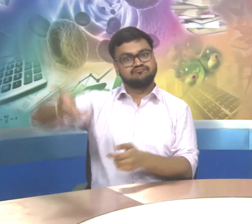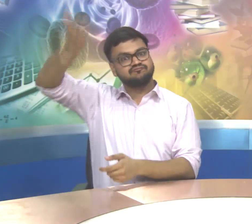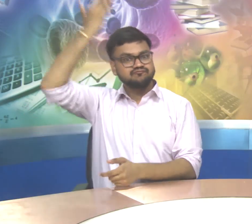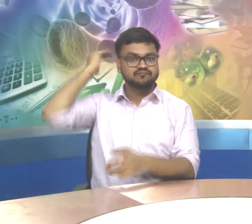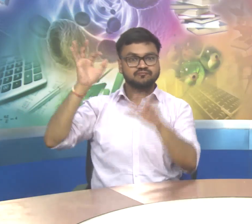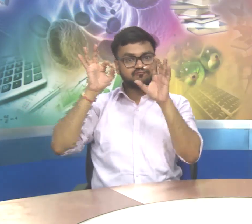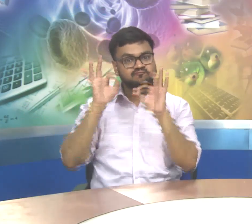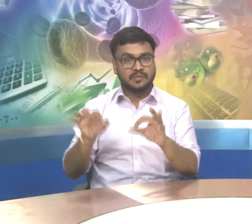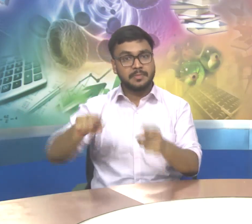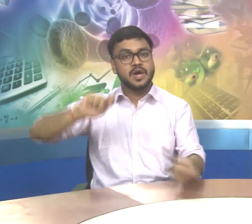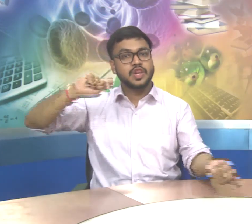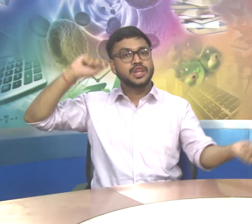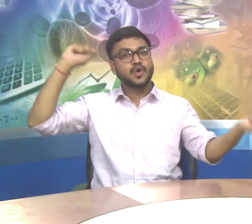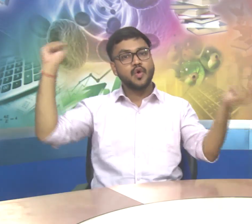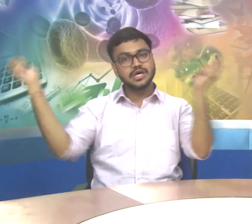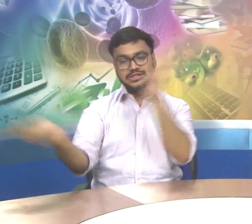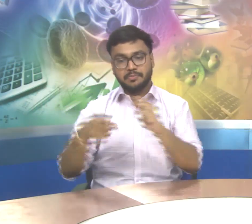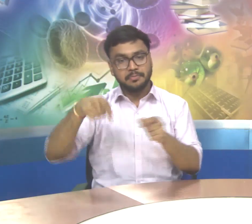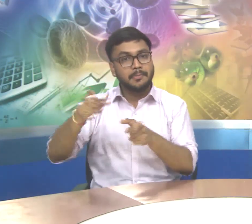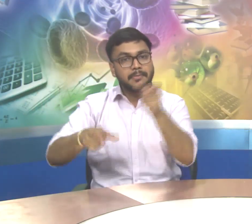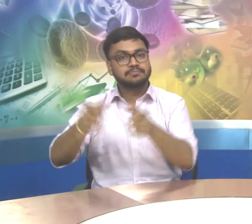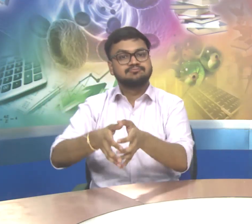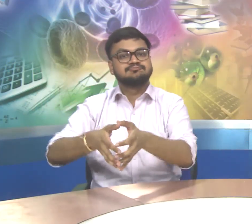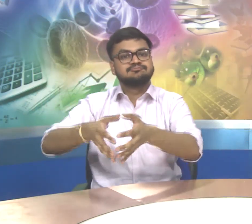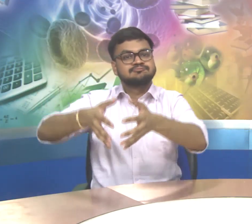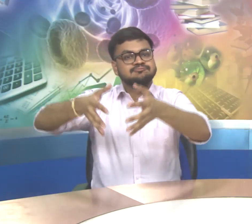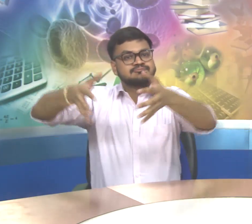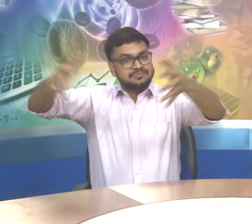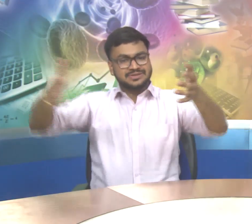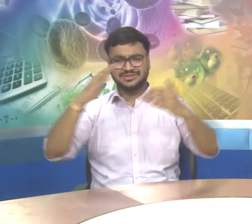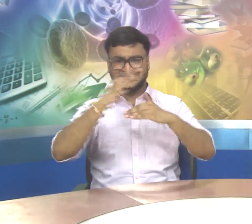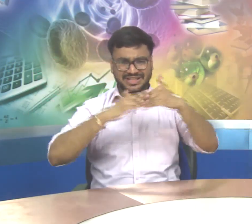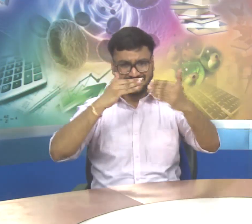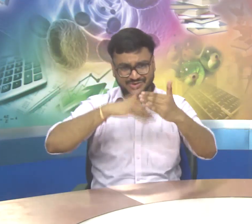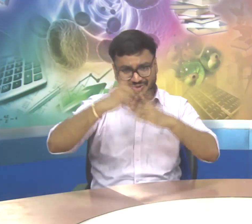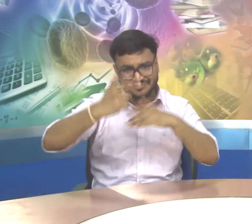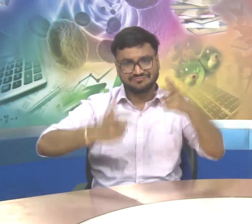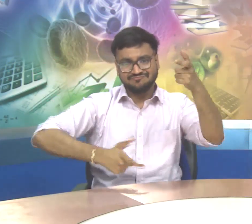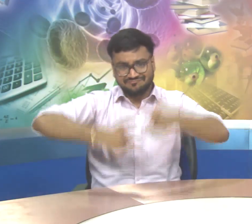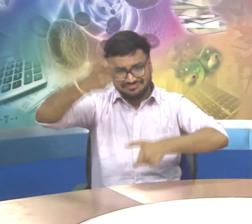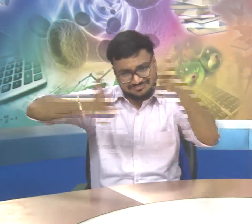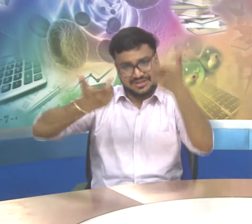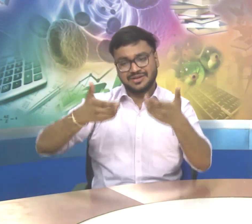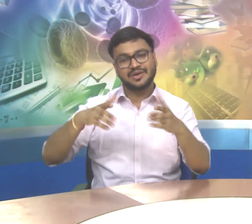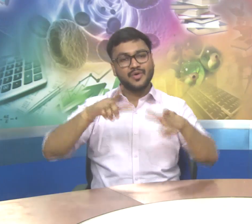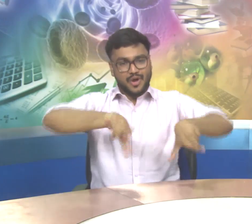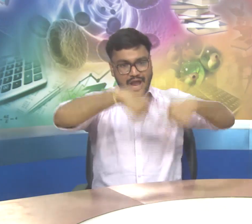Overuse and waste cause problems like deforestation, air pollution,